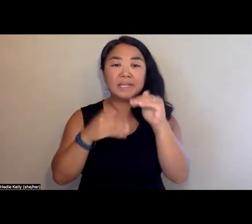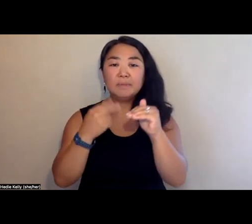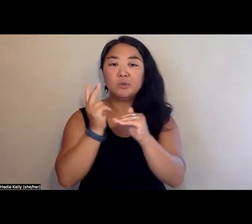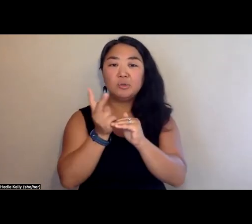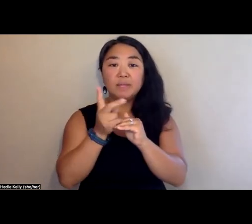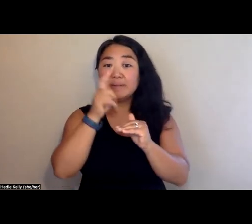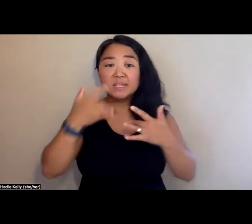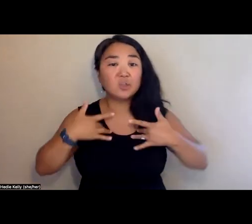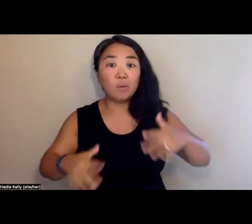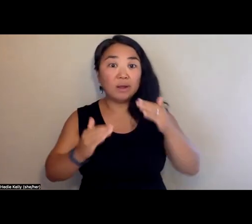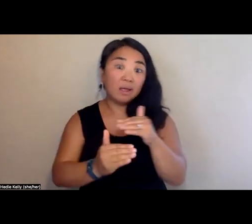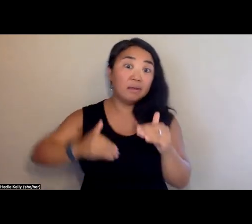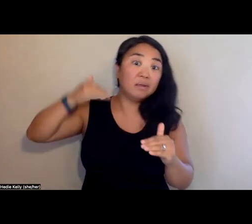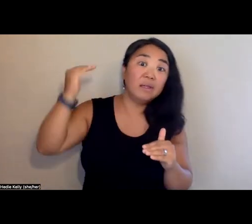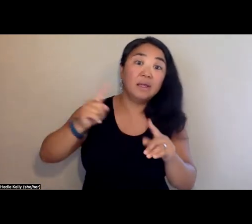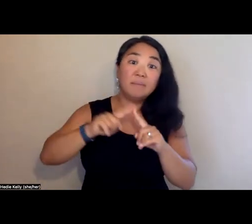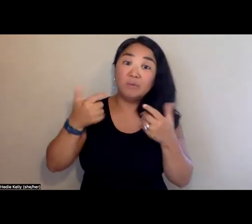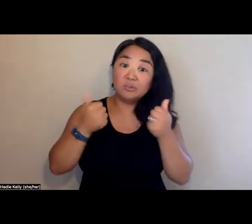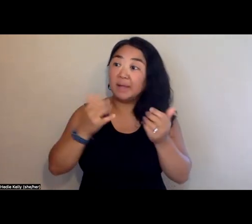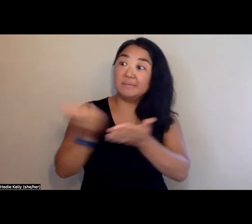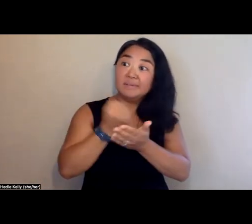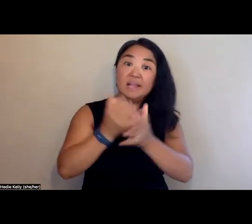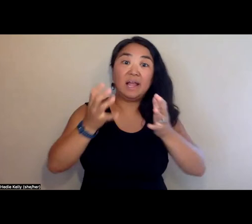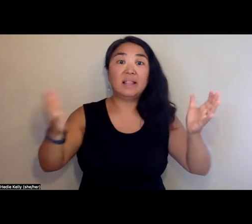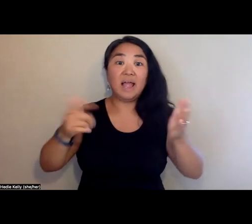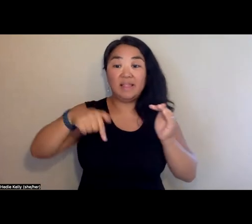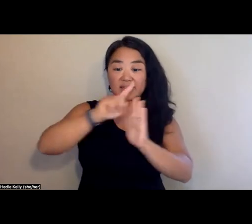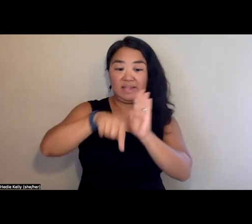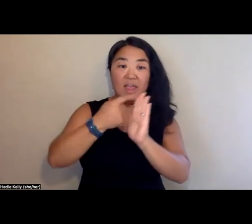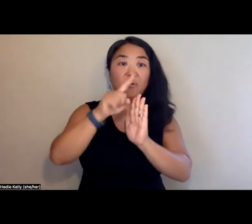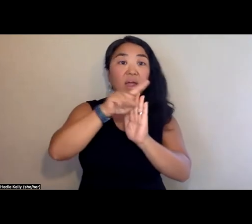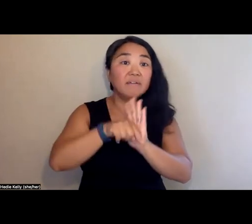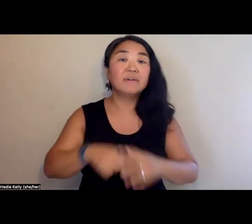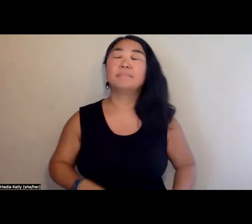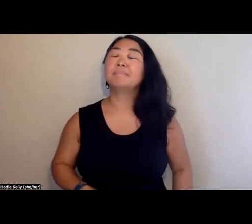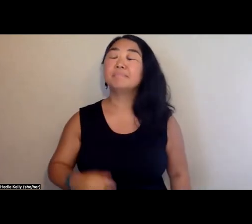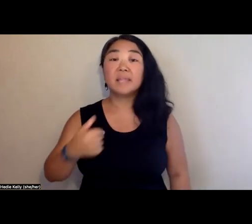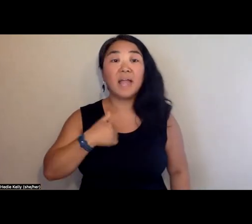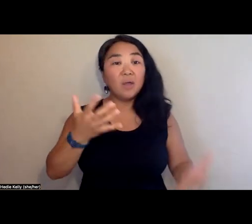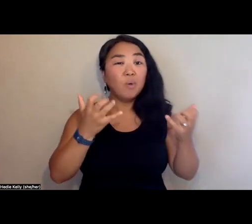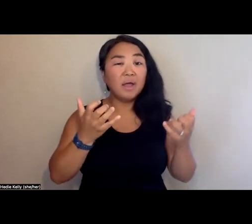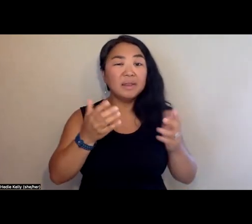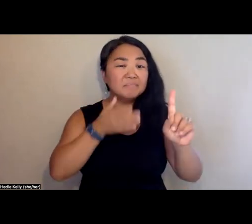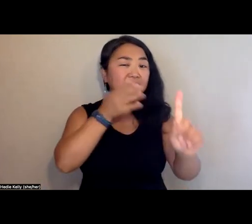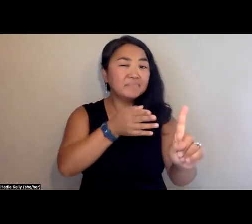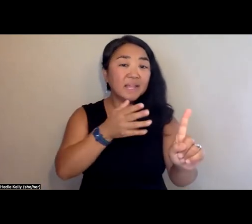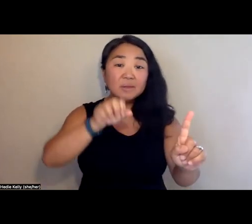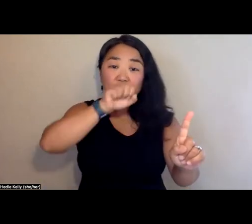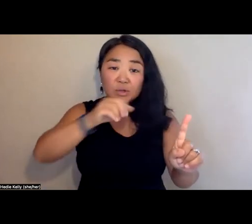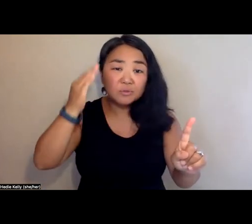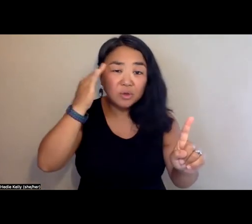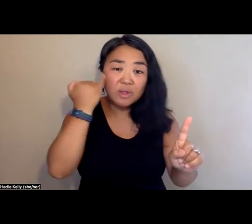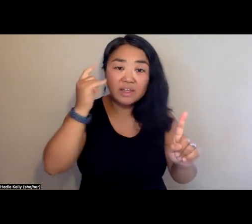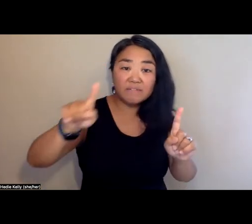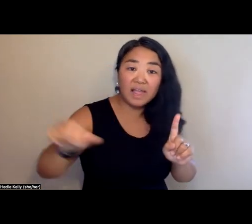we do have a lot we're trying to do in this hour and a half. So I'd love to know if anyone who has